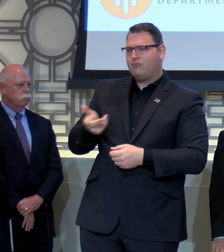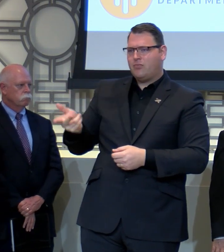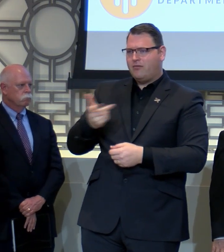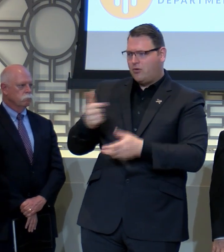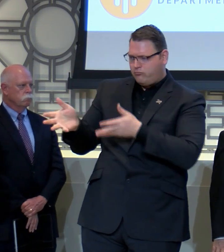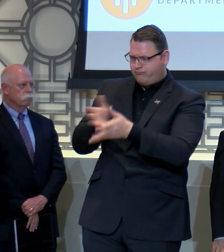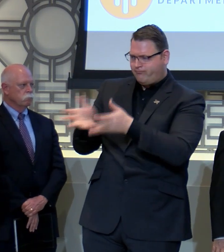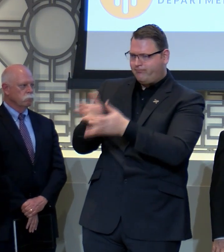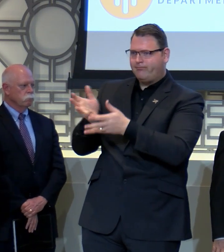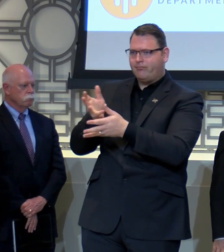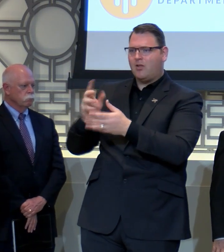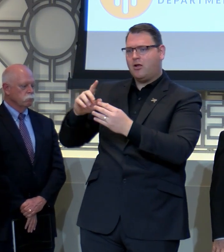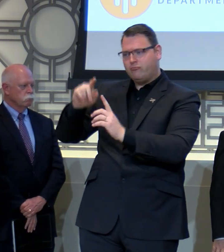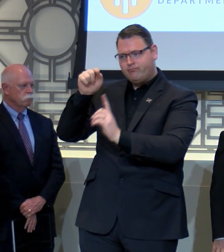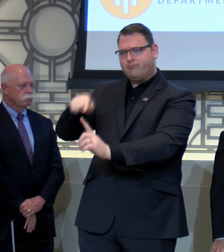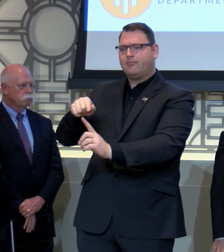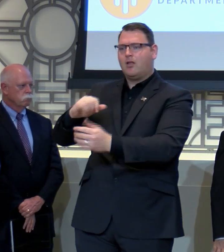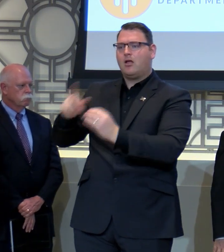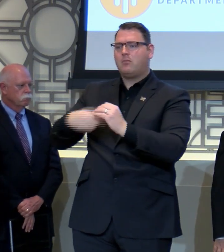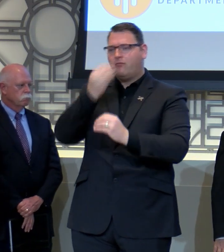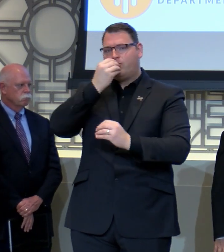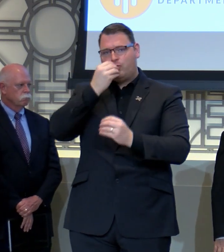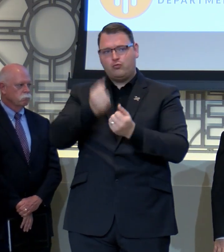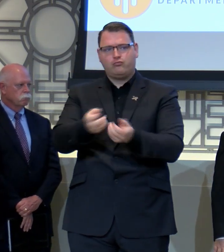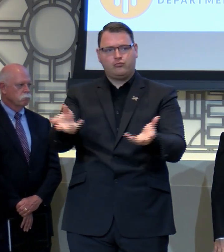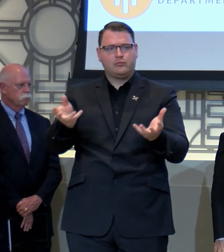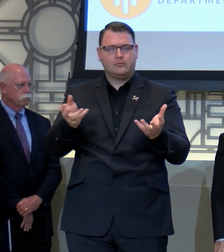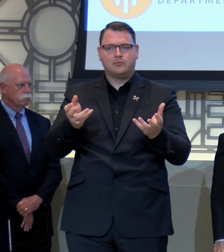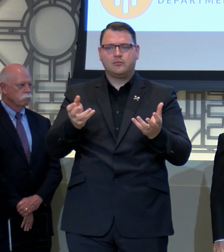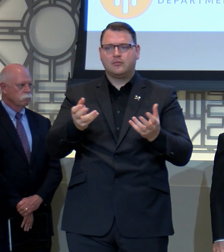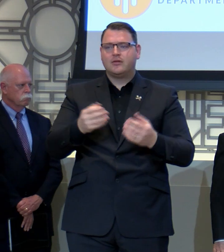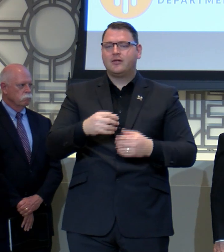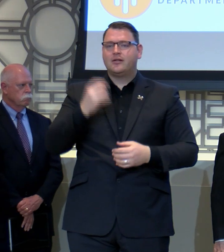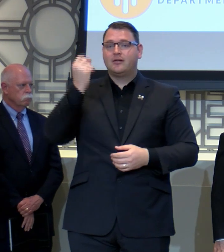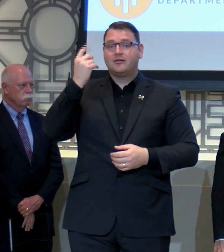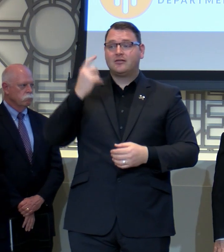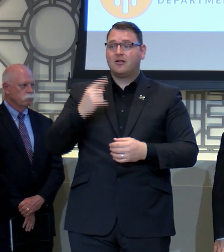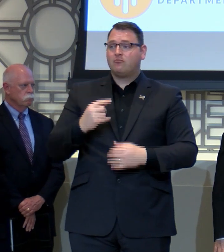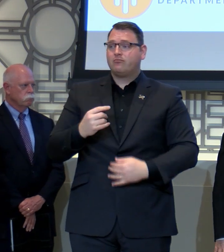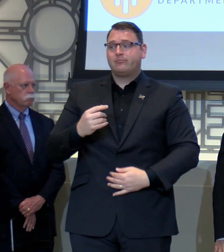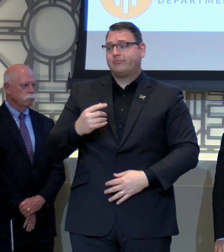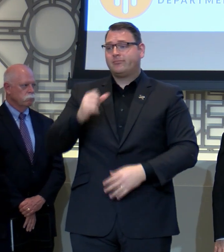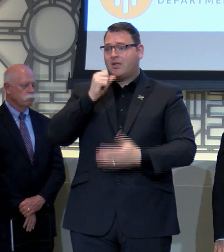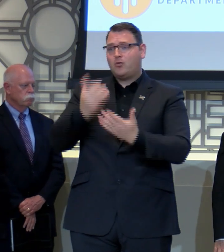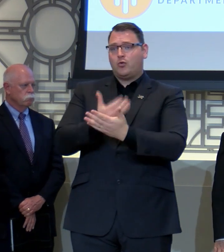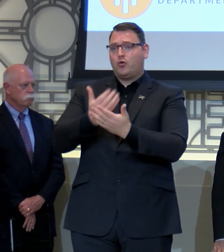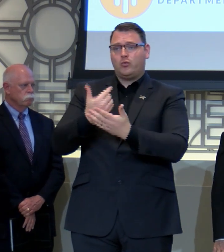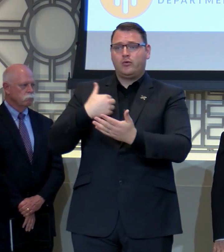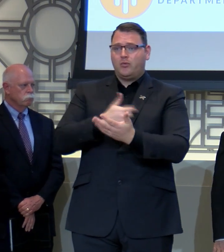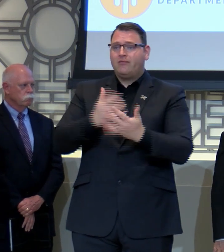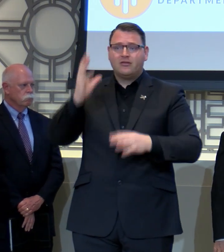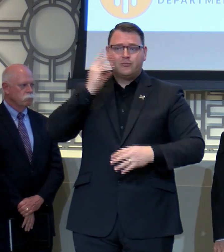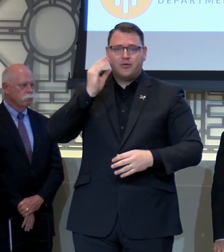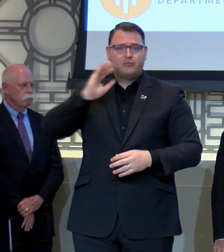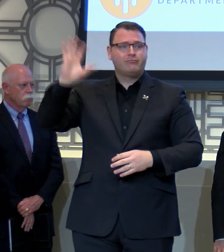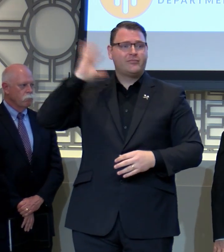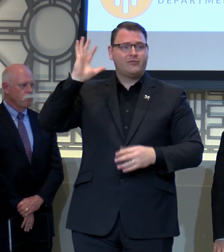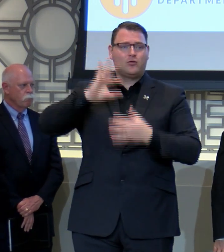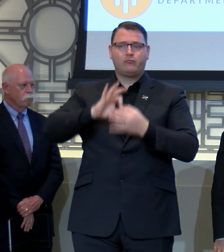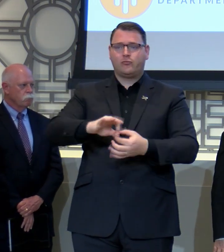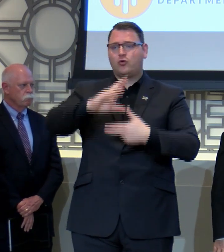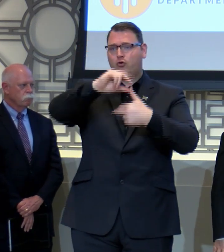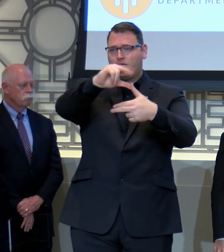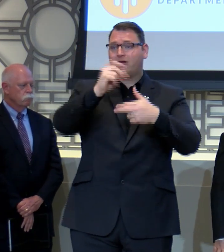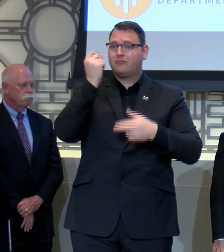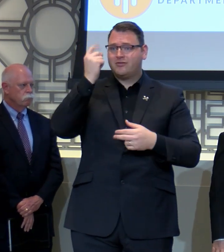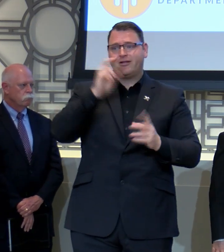is not something new, as Scott from HEB said. We've been working on this primarily as it relates to hurricanes, but it's